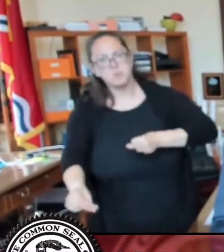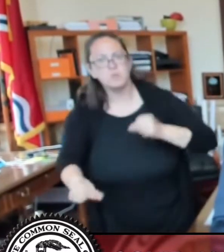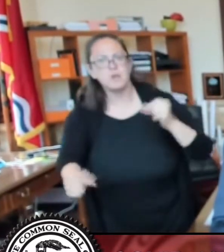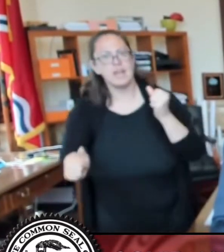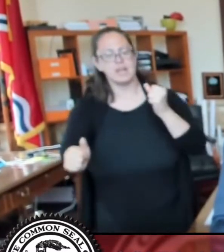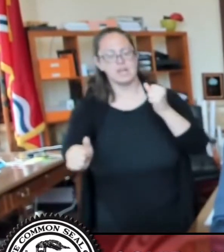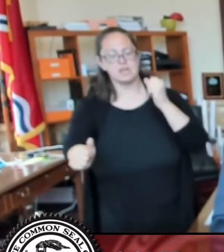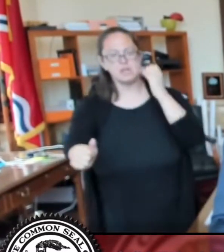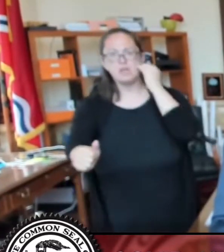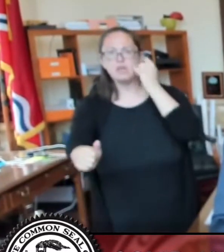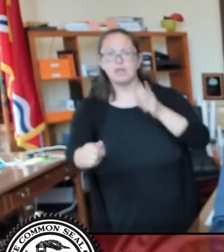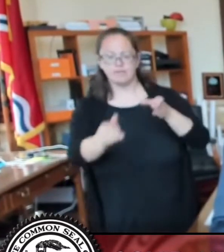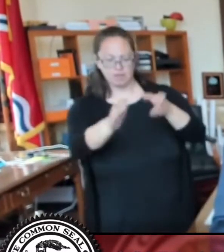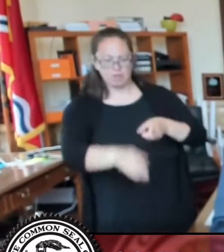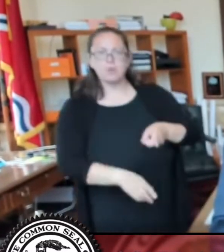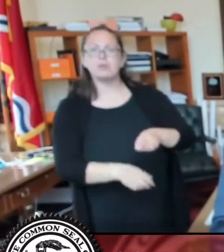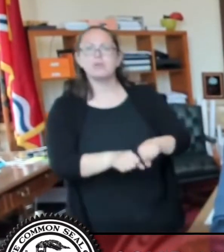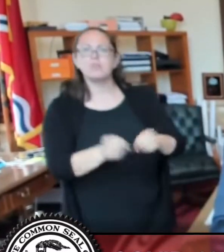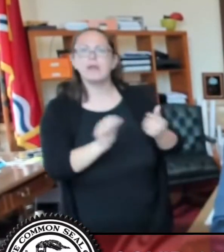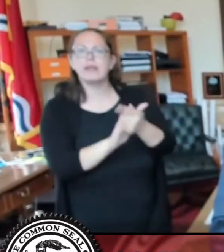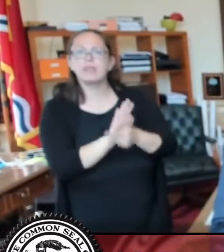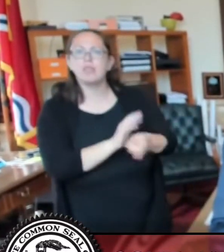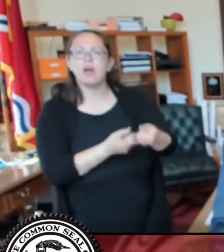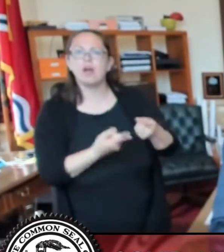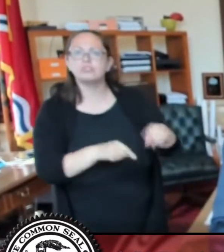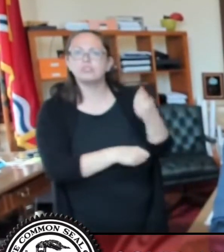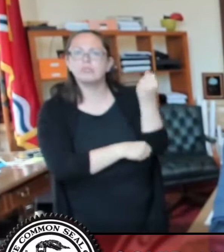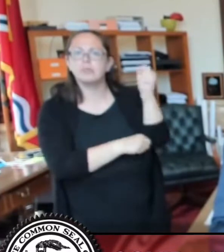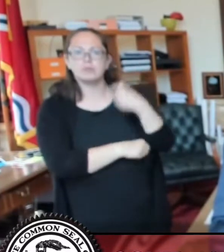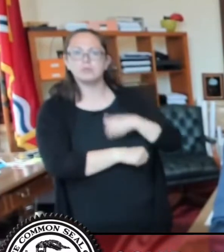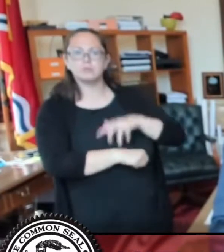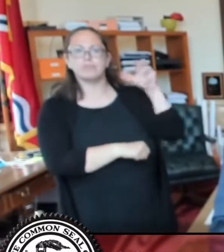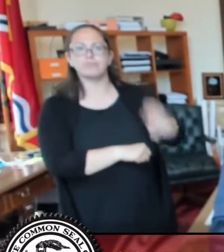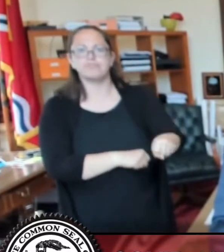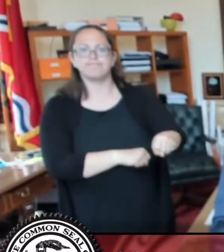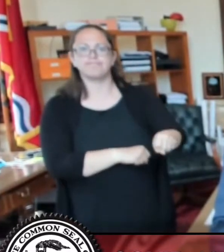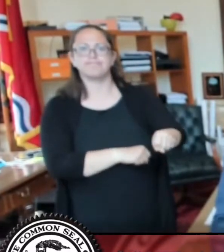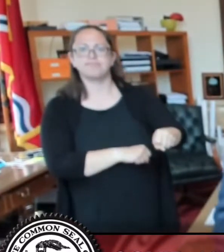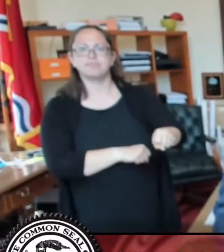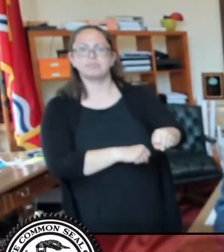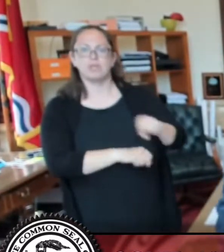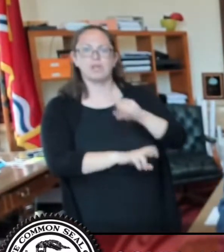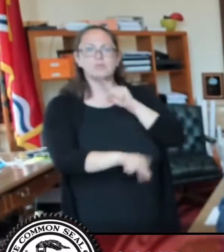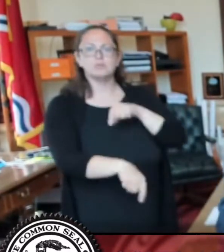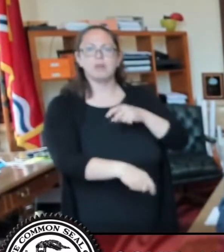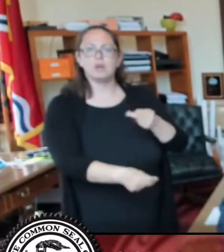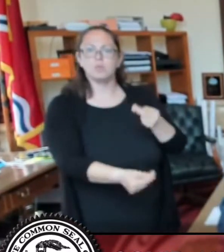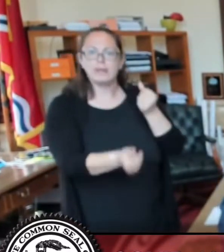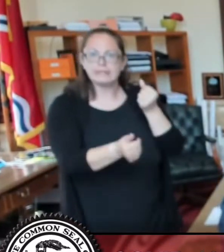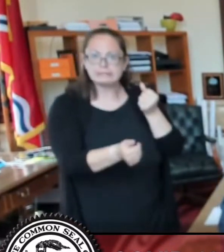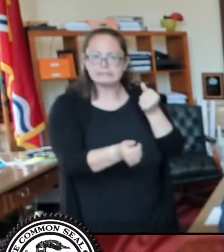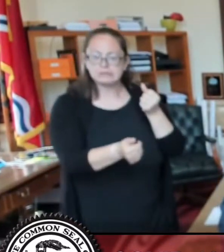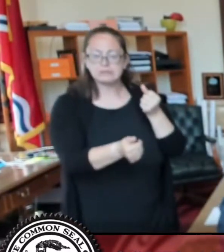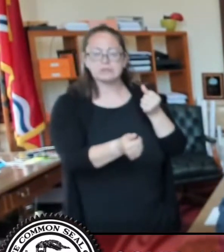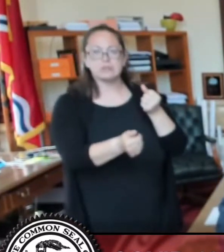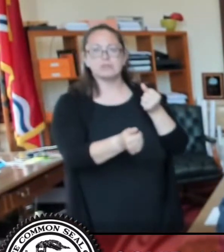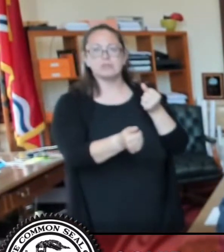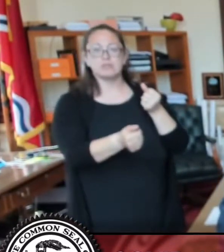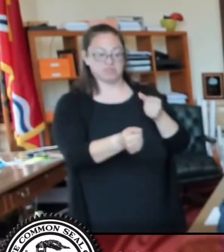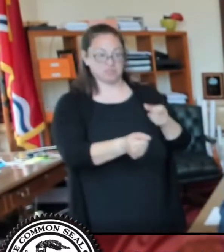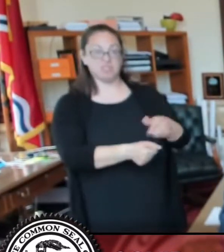to people that have broken the law during protests. Again, most of those people would